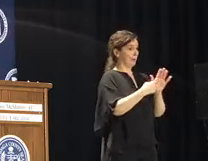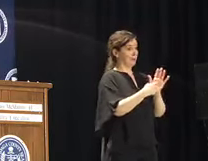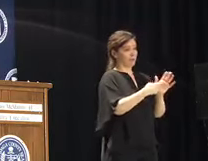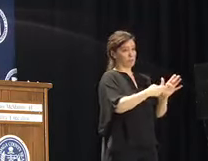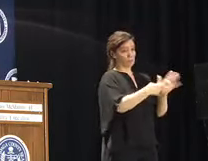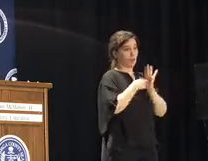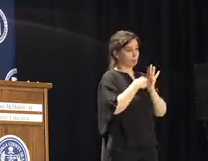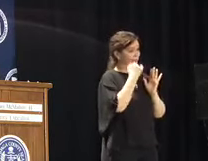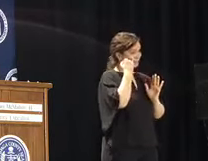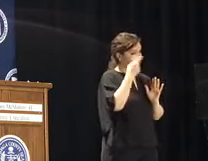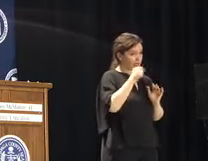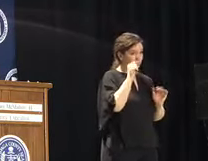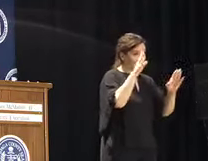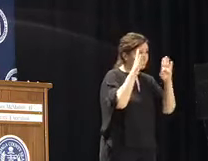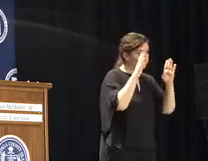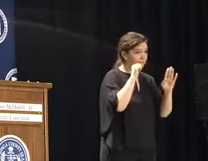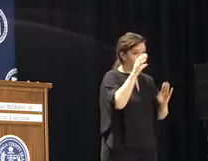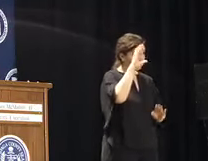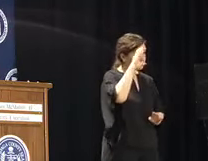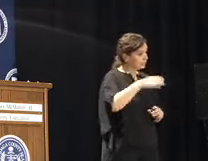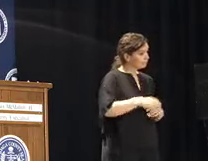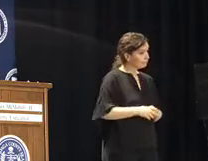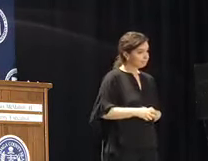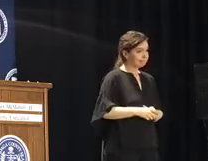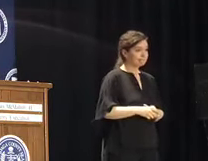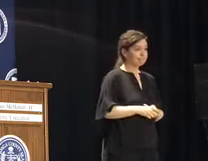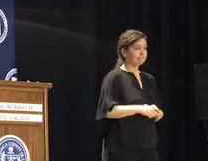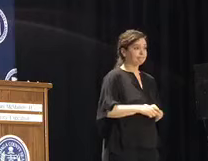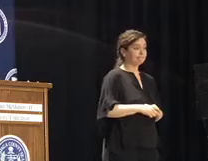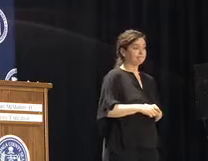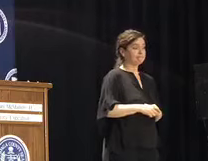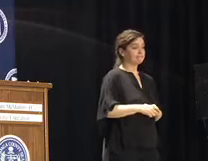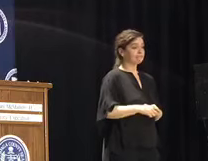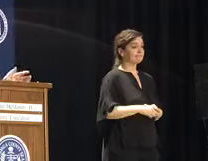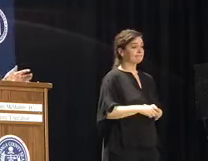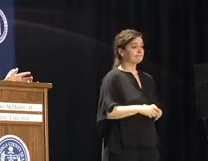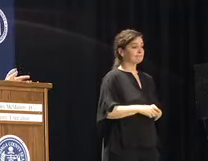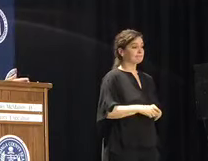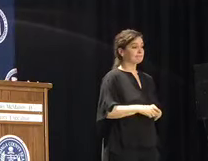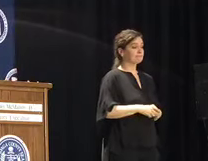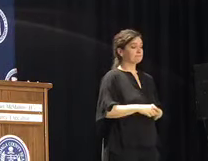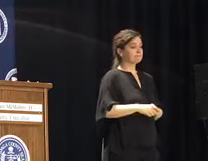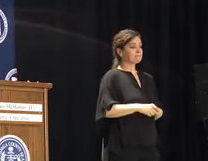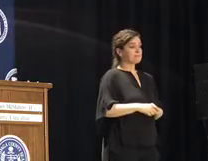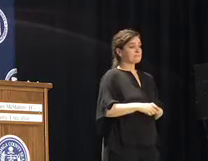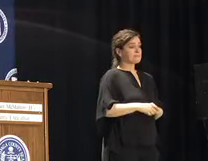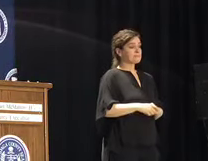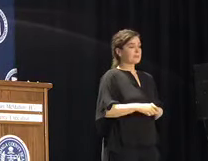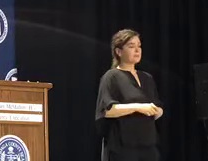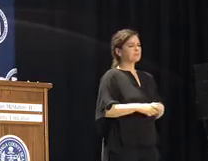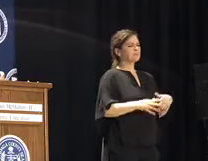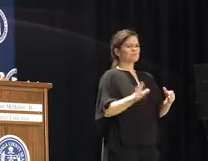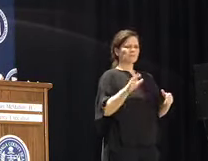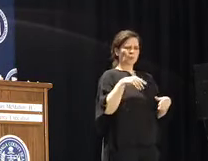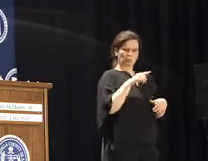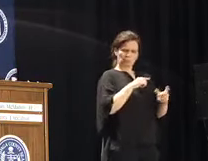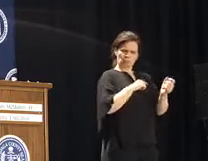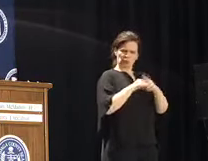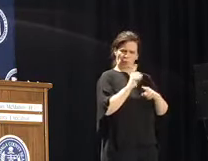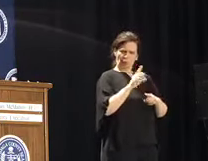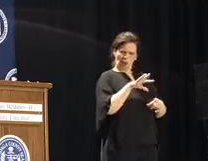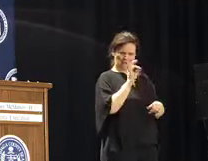Would you tell us more about the photos you've seen, where they came from, and Yeah, what they show us? Look, we get a lot of people sending us photos. I think we saw a closed golf